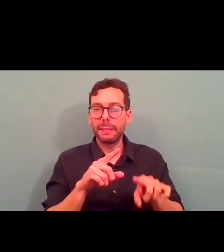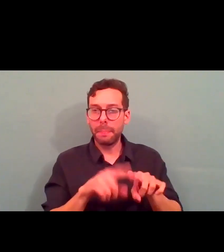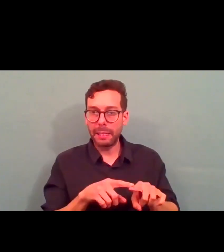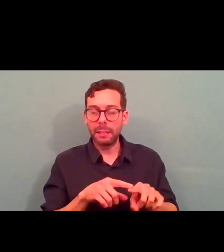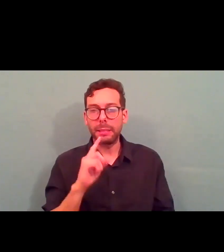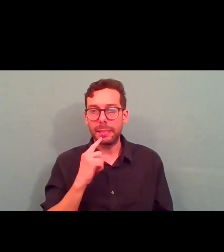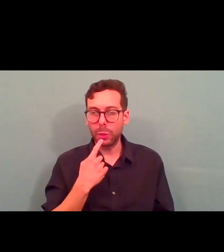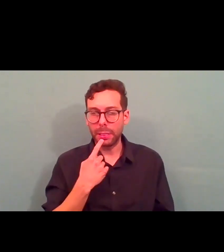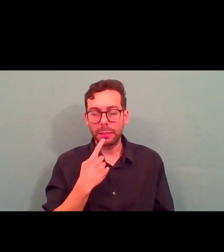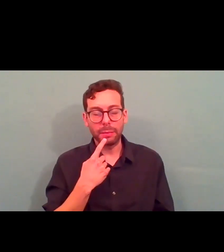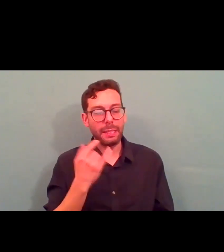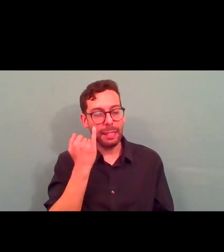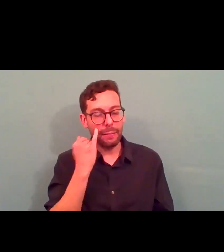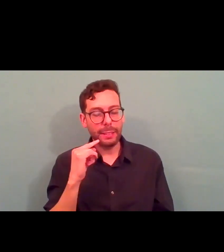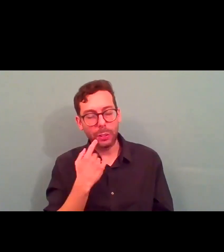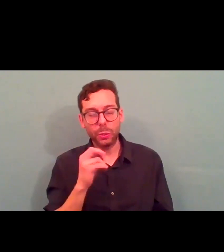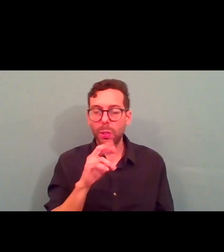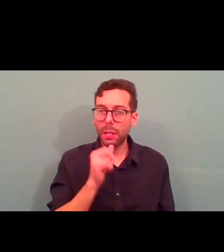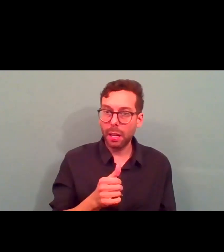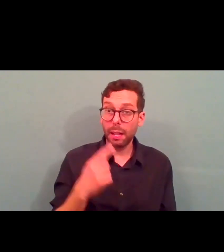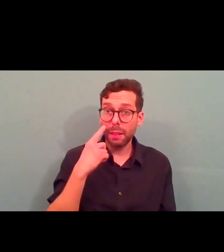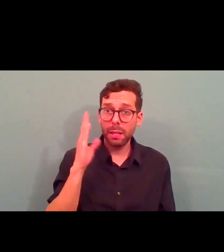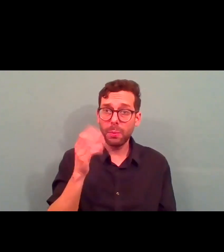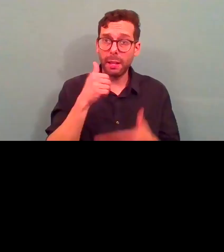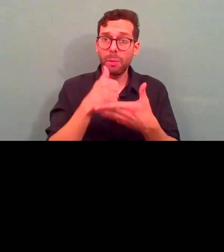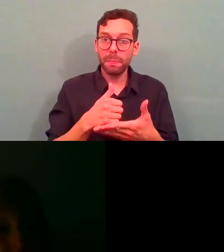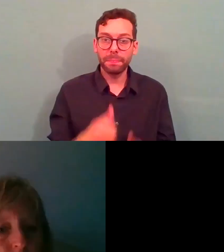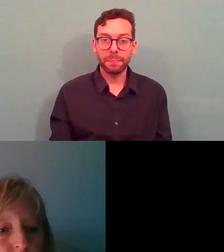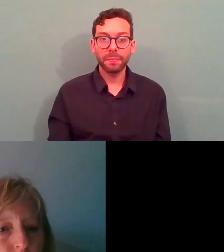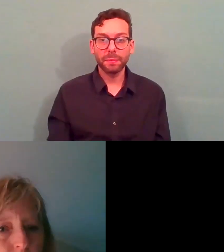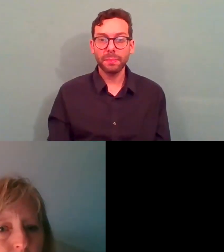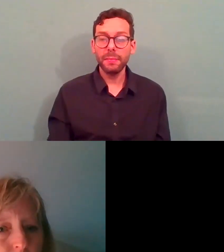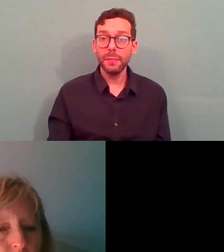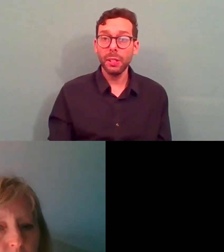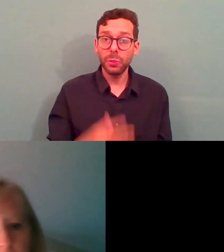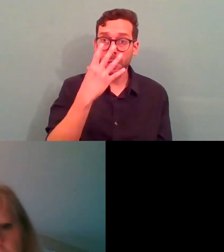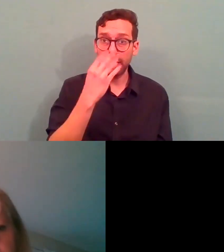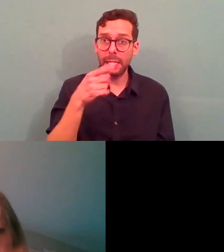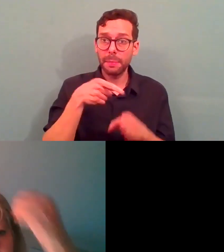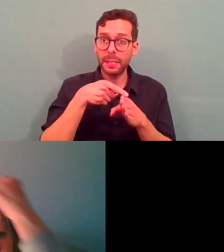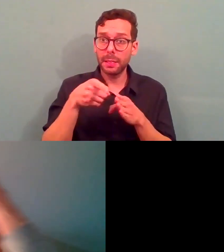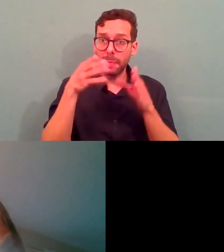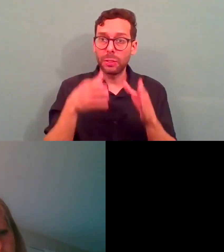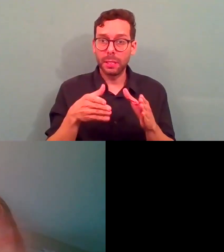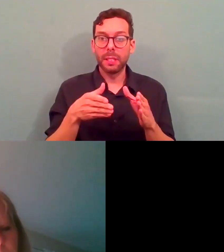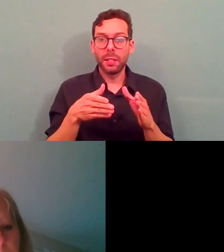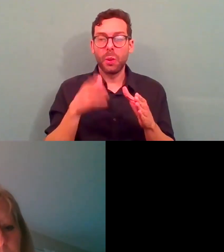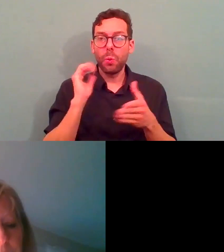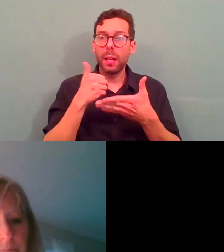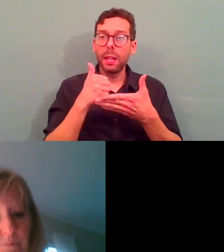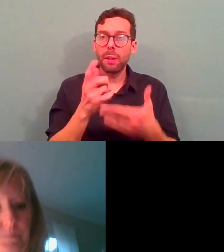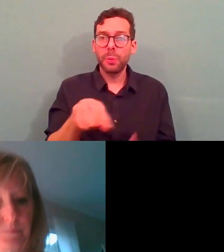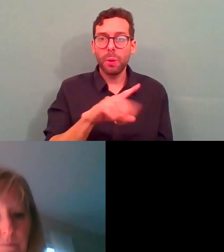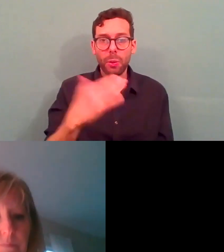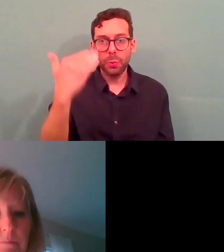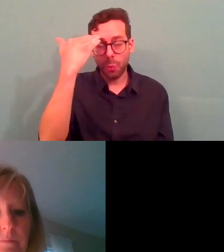something to really think about. And I think that would be helpful. So again, sleep specialists, start there. They'll be able to help you know if